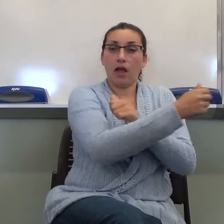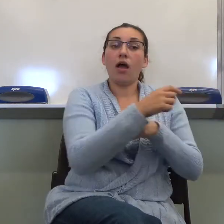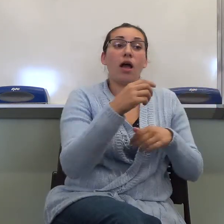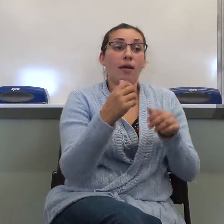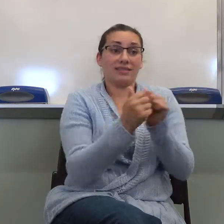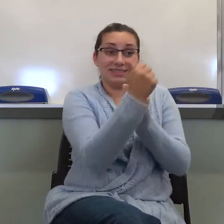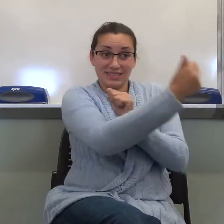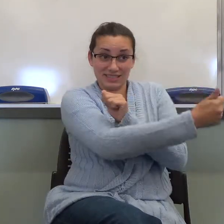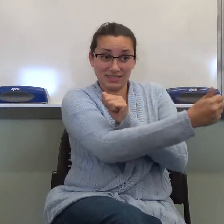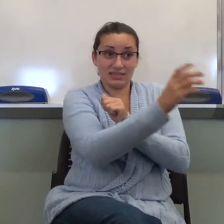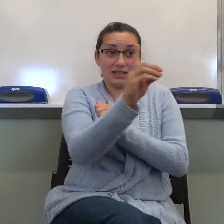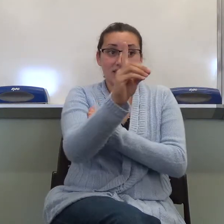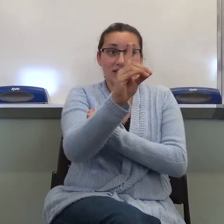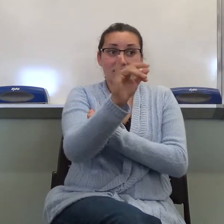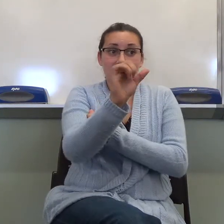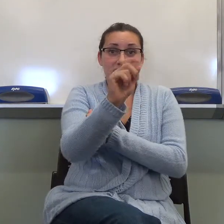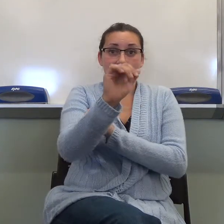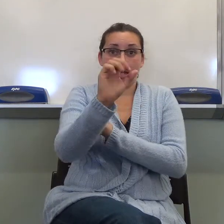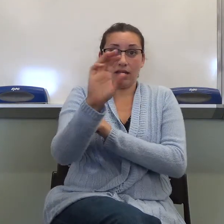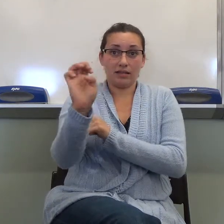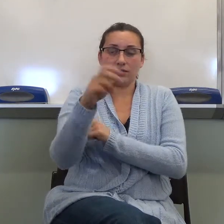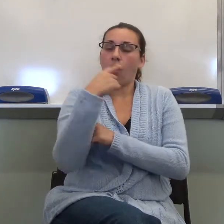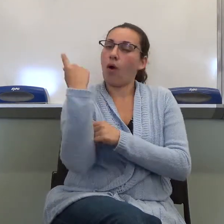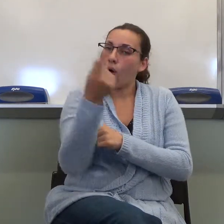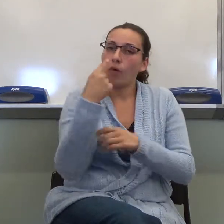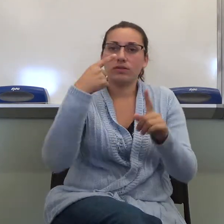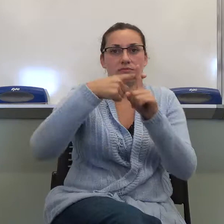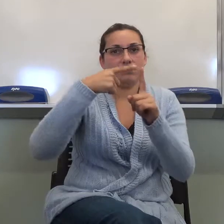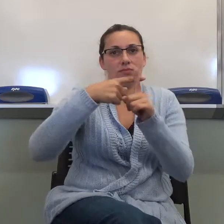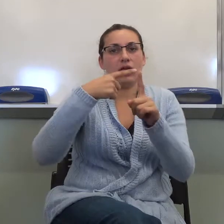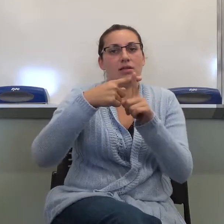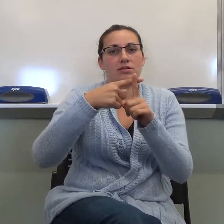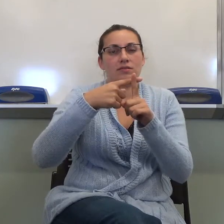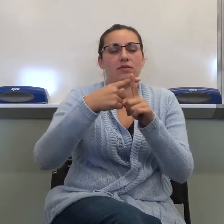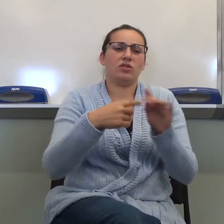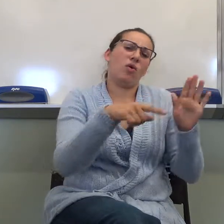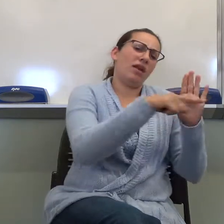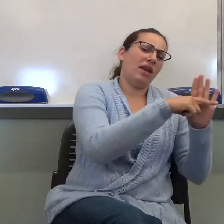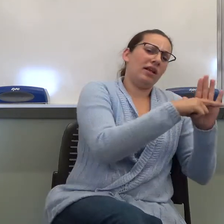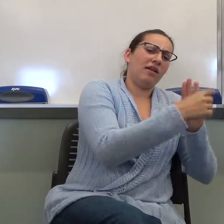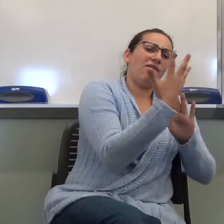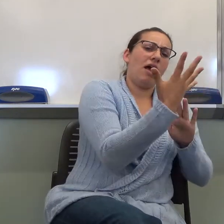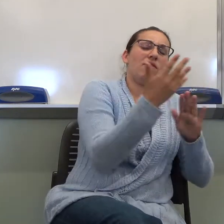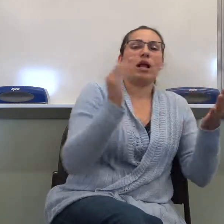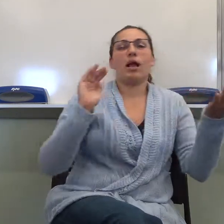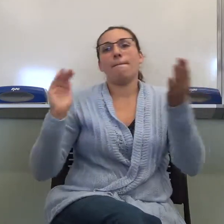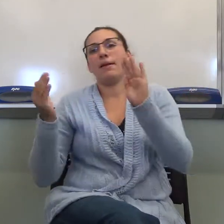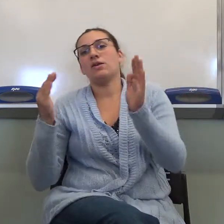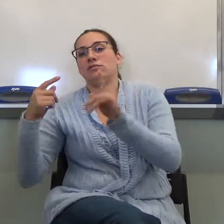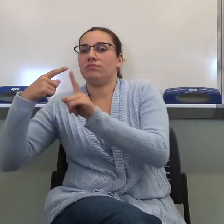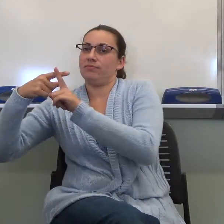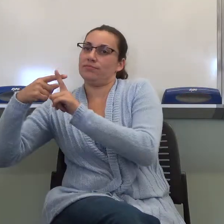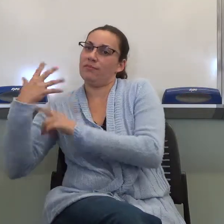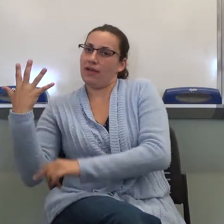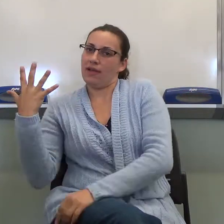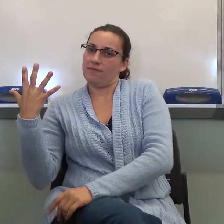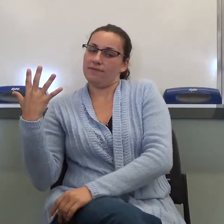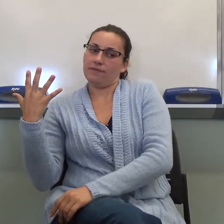comparing -5 to 5. Okay, and that idea of greater than or less than is strictly